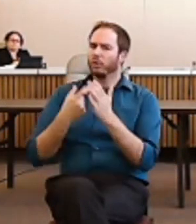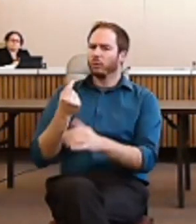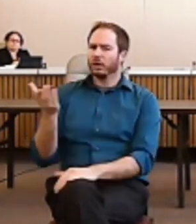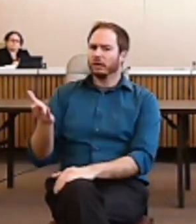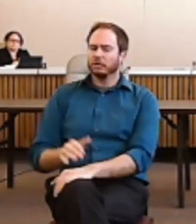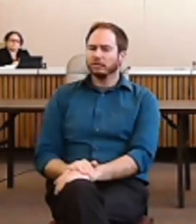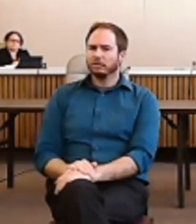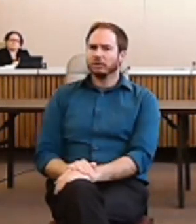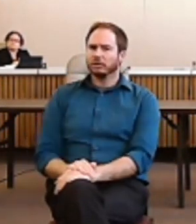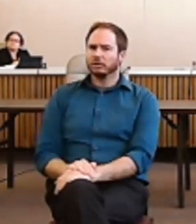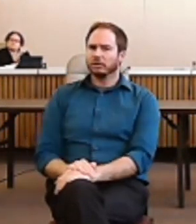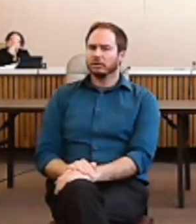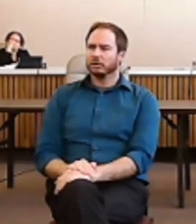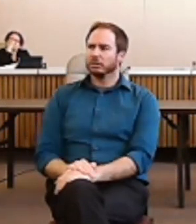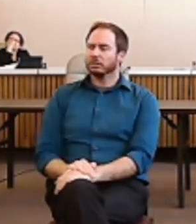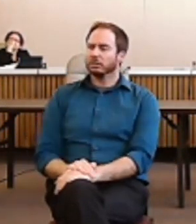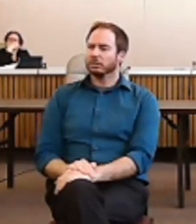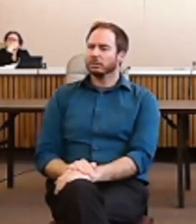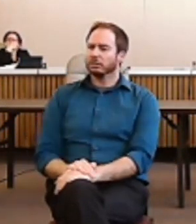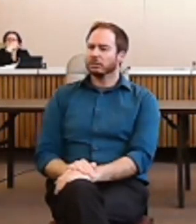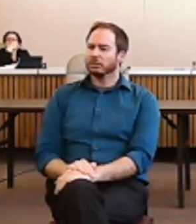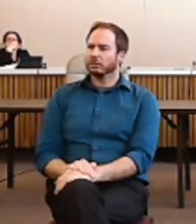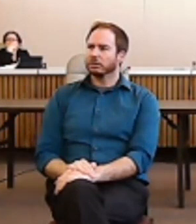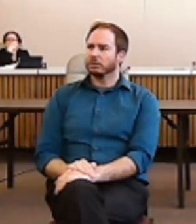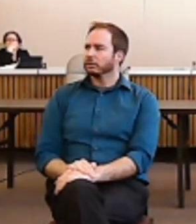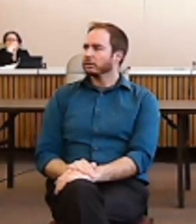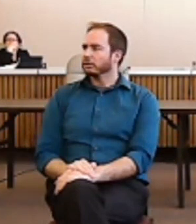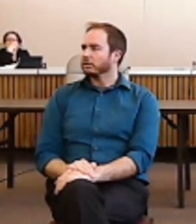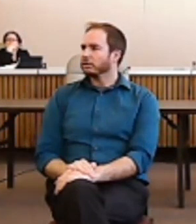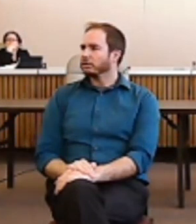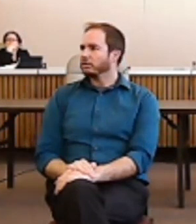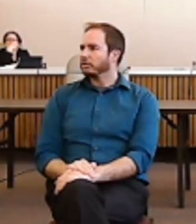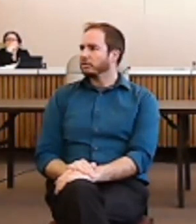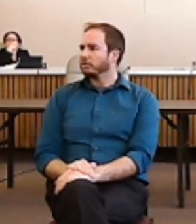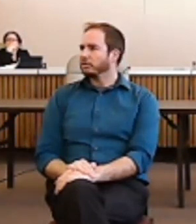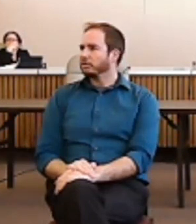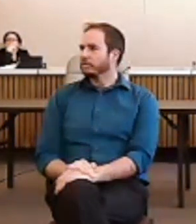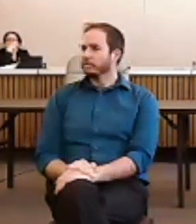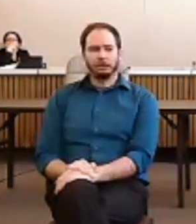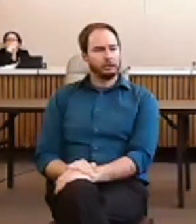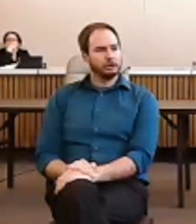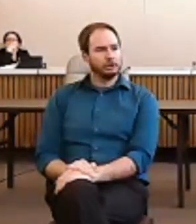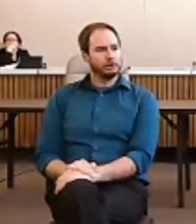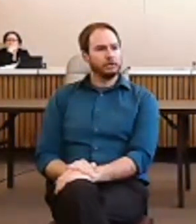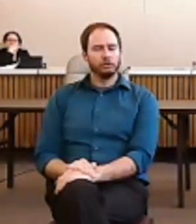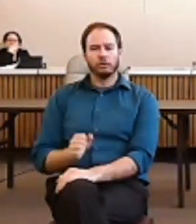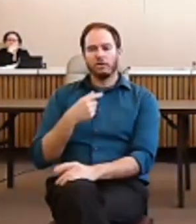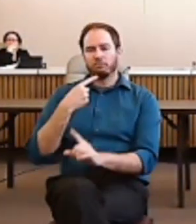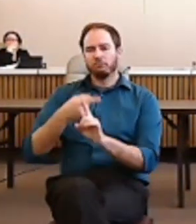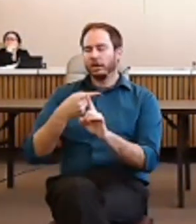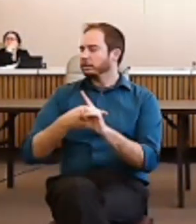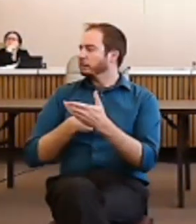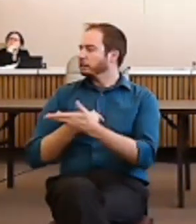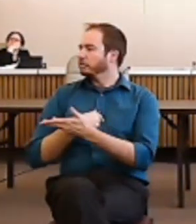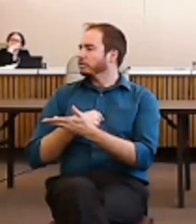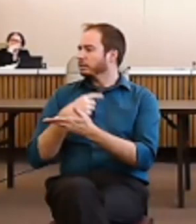space? So like the rent, what kind of renting are you doing? I don't know if Brian. Will it be? I Brian, mean- there is a mic right in front